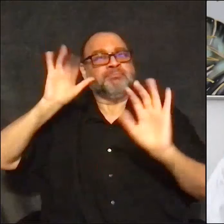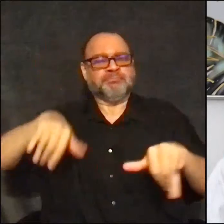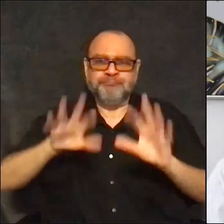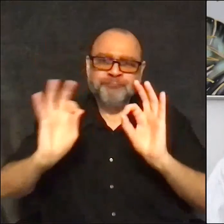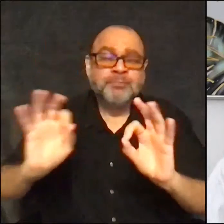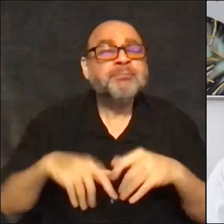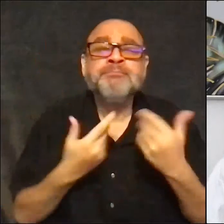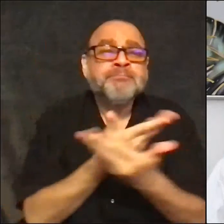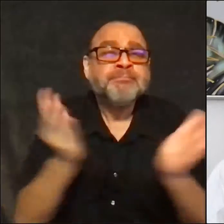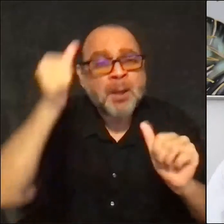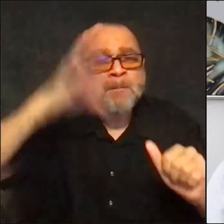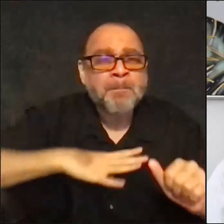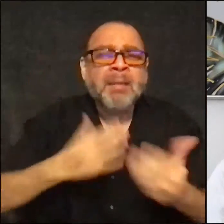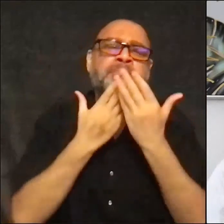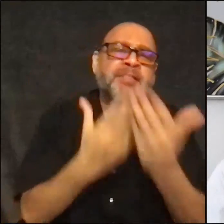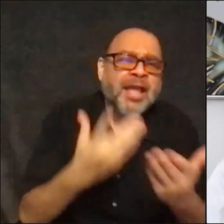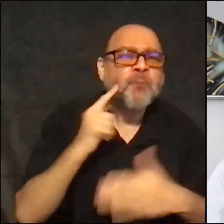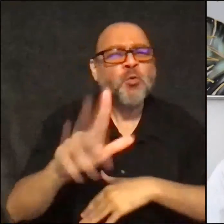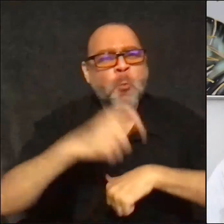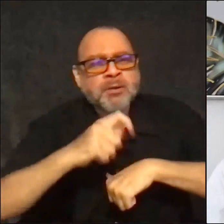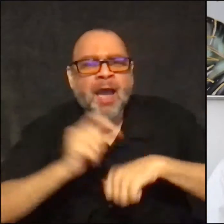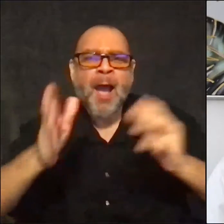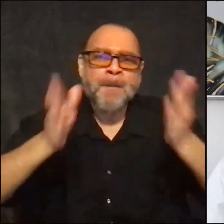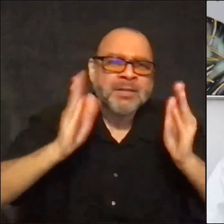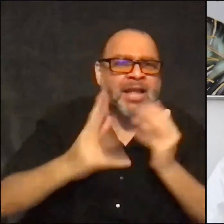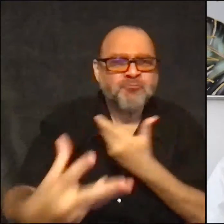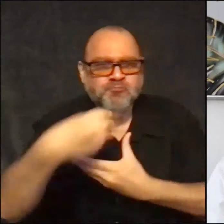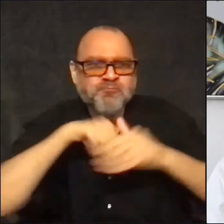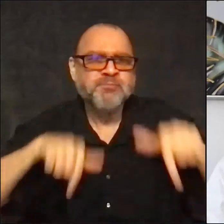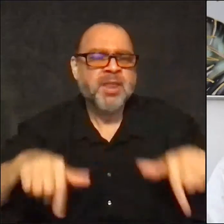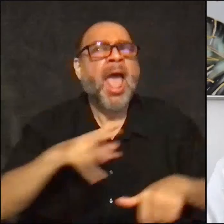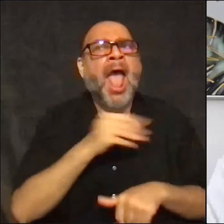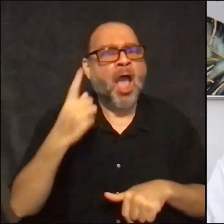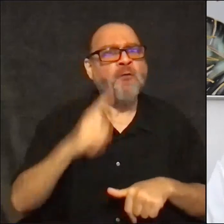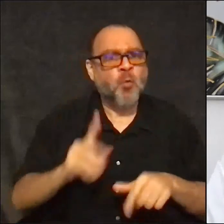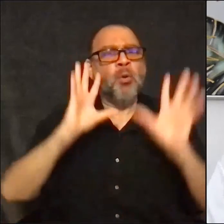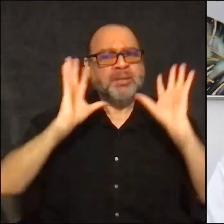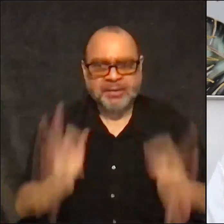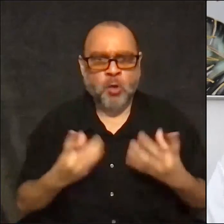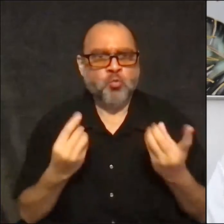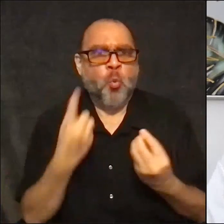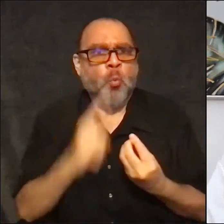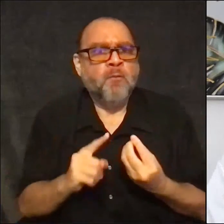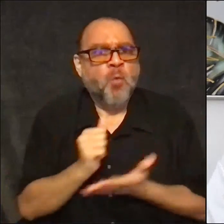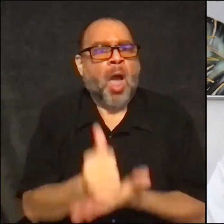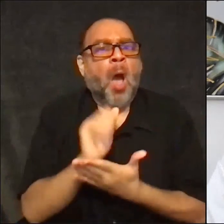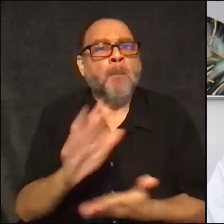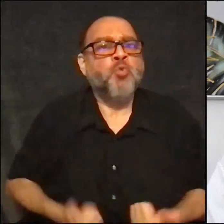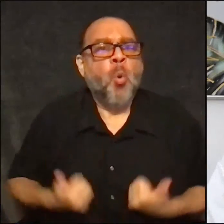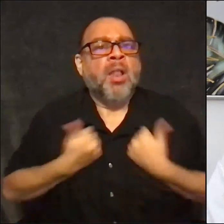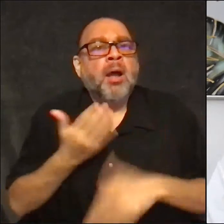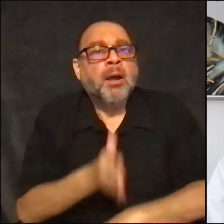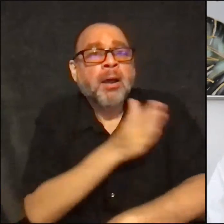attention and your willingness to take action to improve your lives. But I truly believe that improving your own lives, it can help